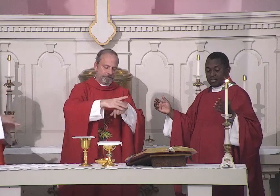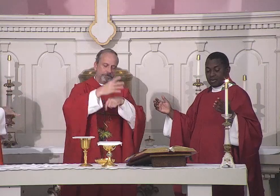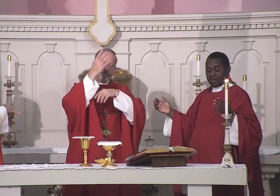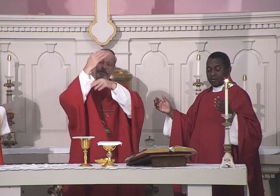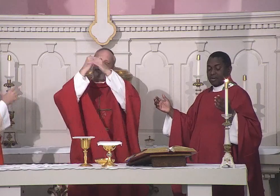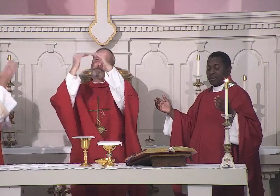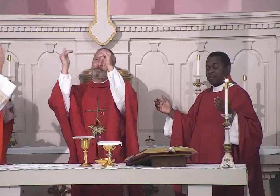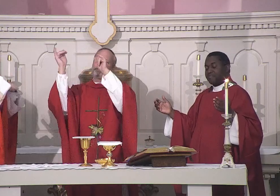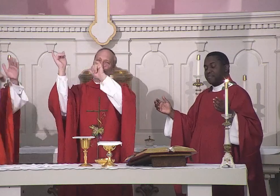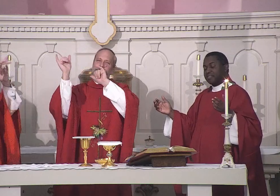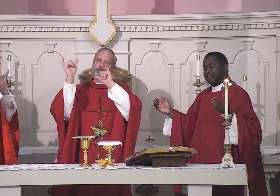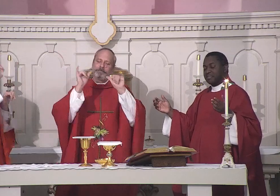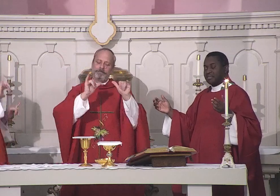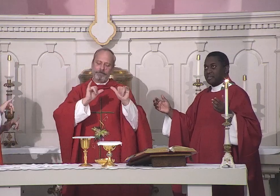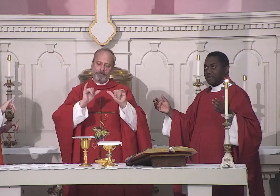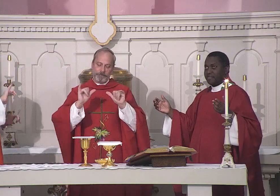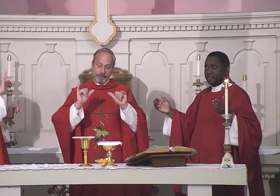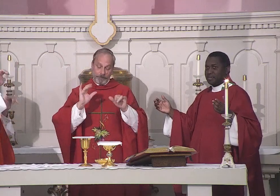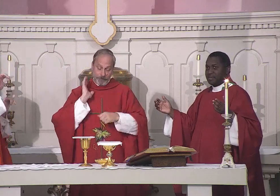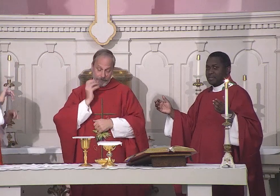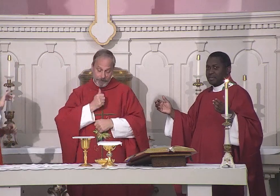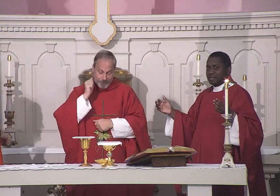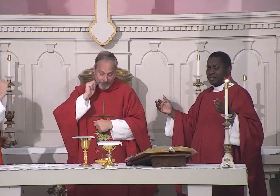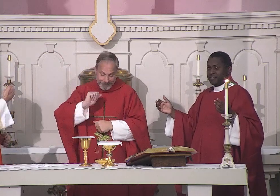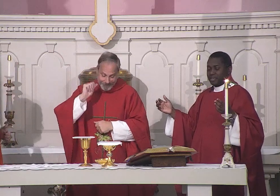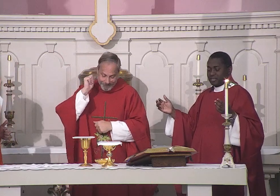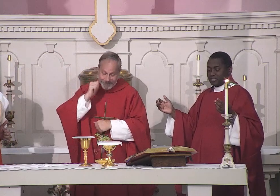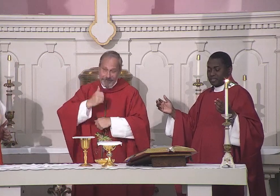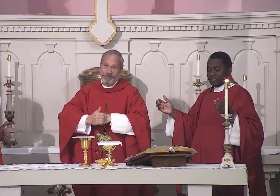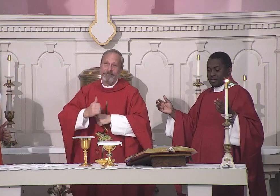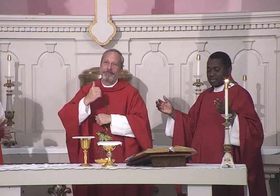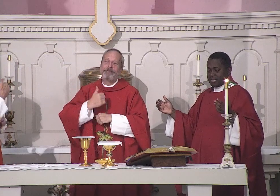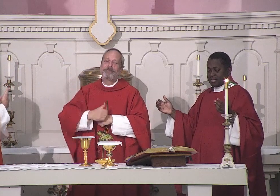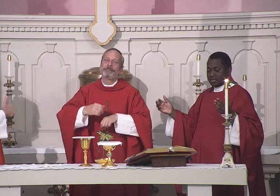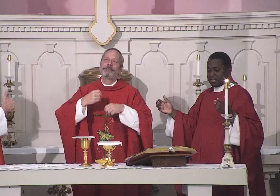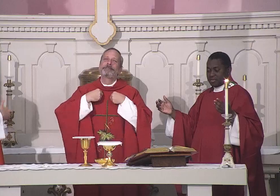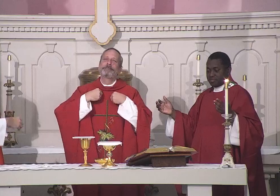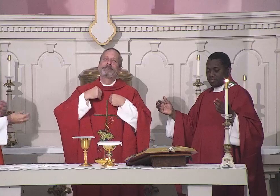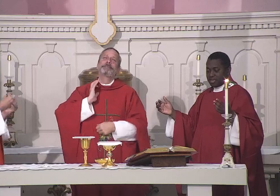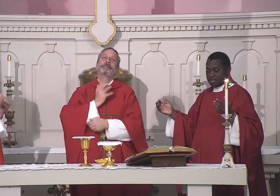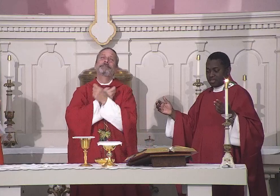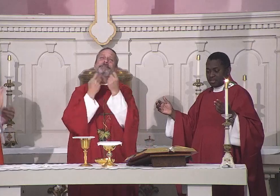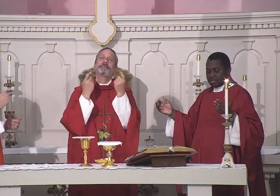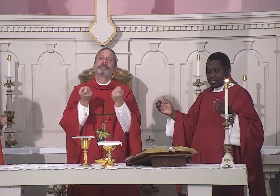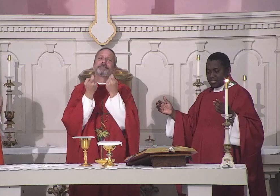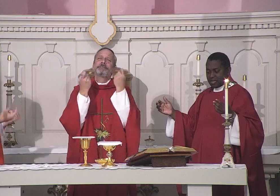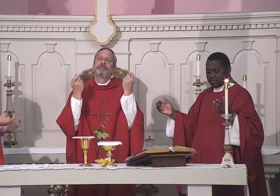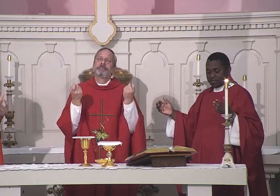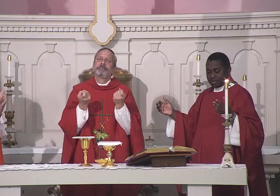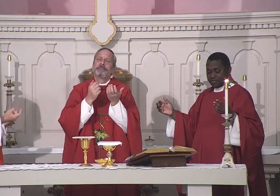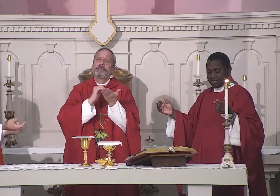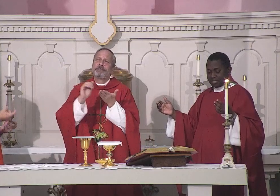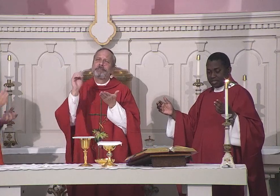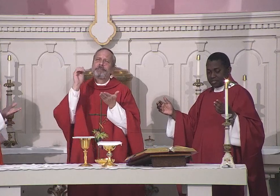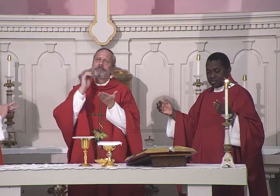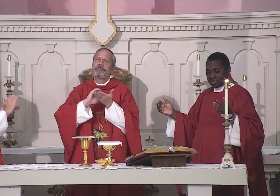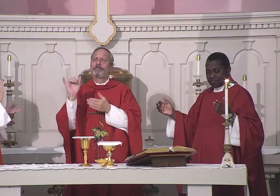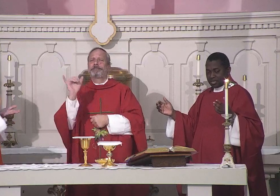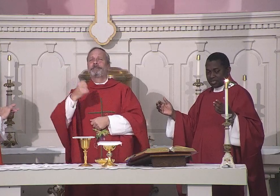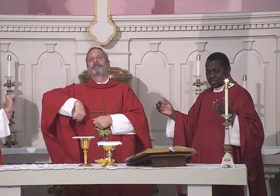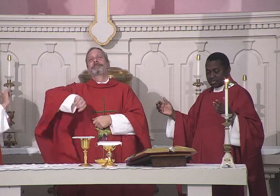done, on earth as it is in heaven. Give us this day our daily bread, and forgive us